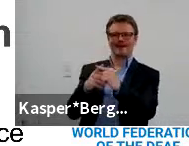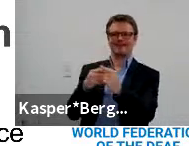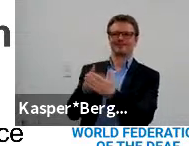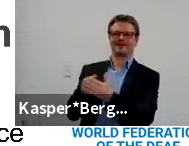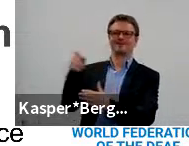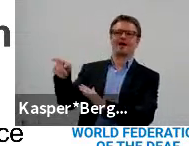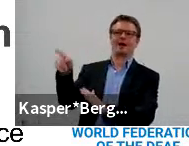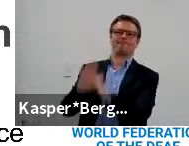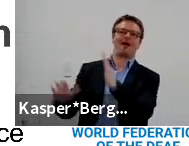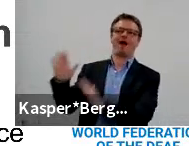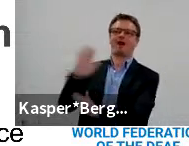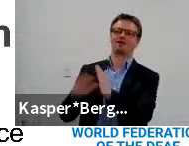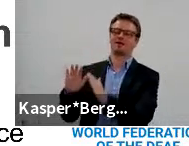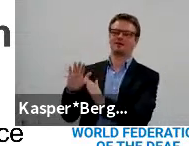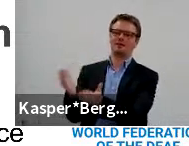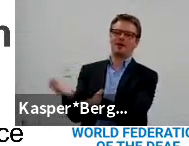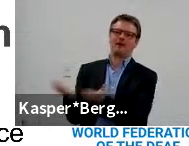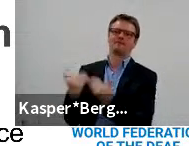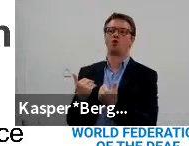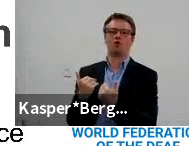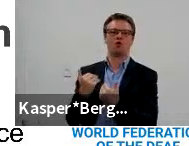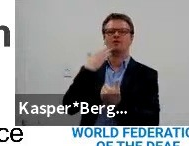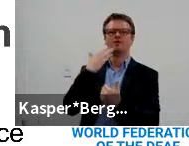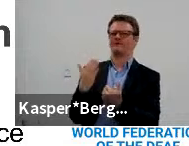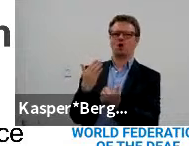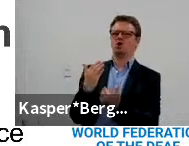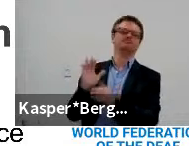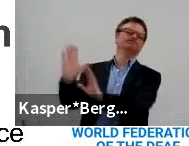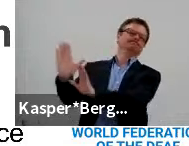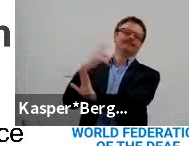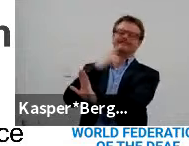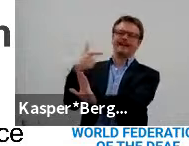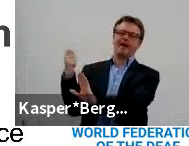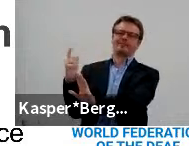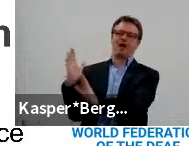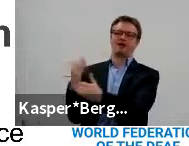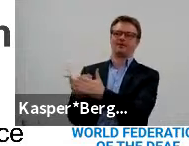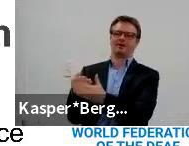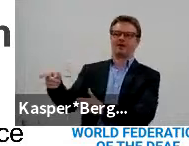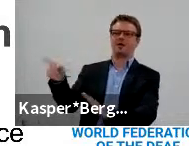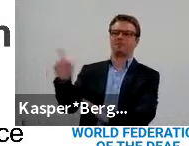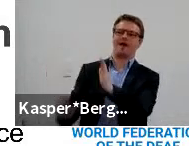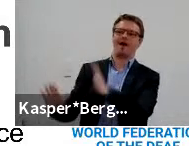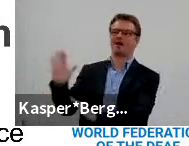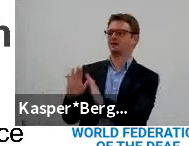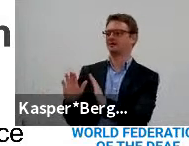the healthcare professionals don't really know how to treat them, and the deaf people don't really